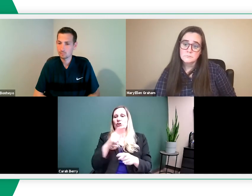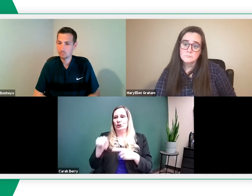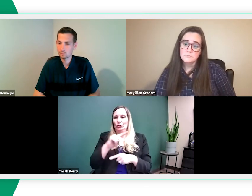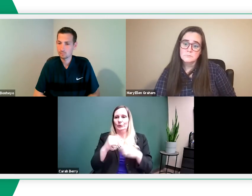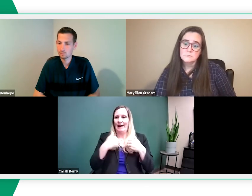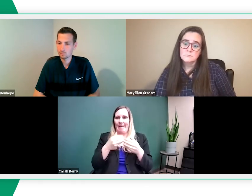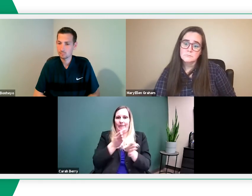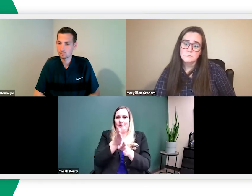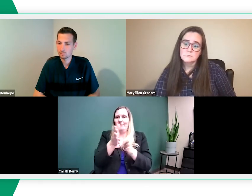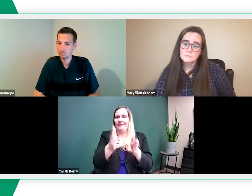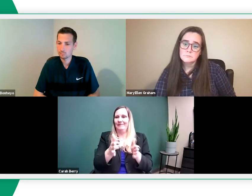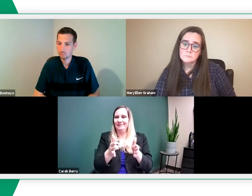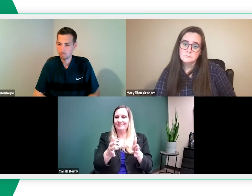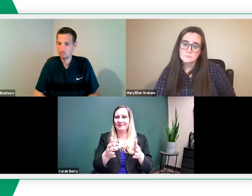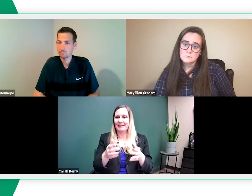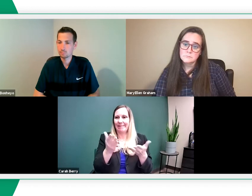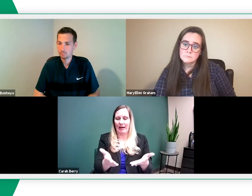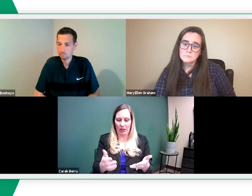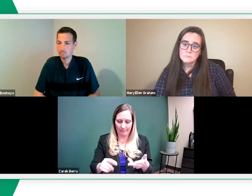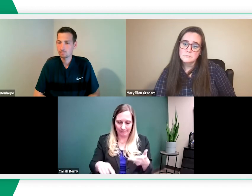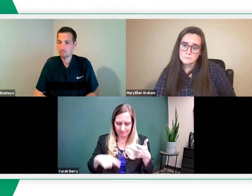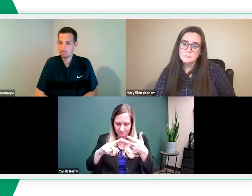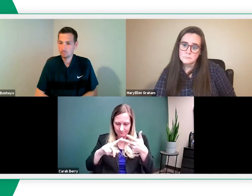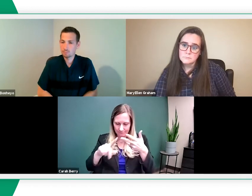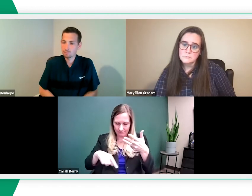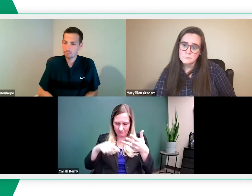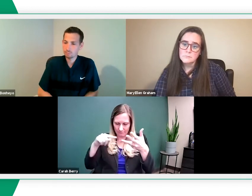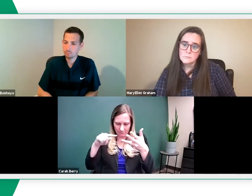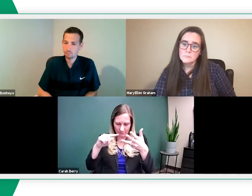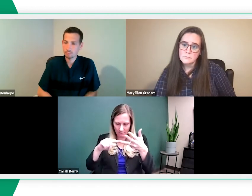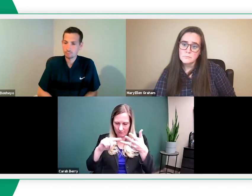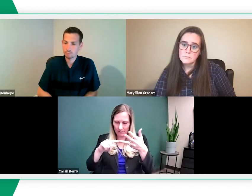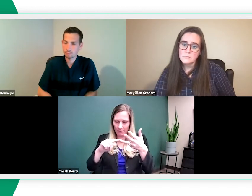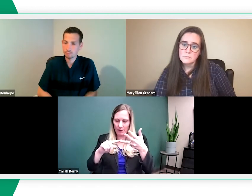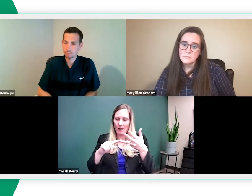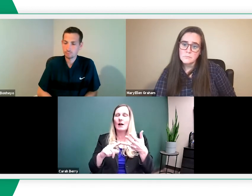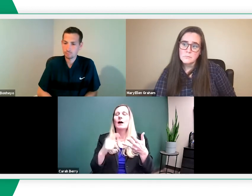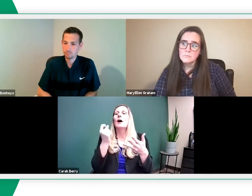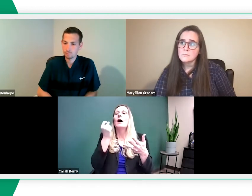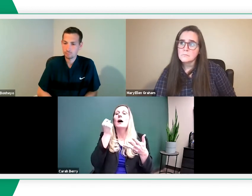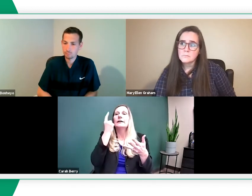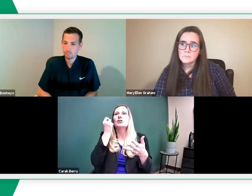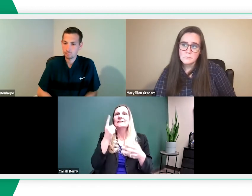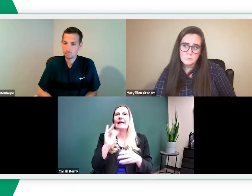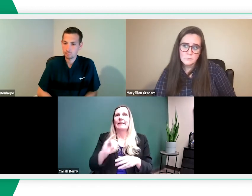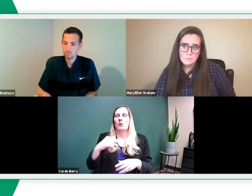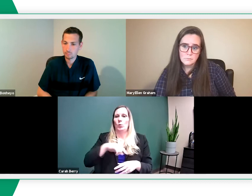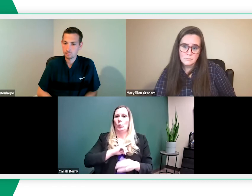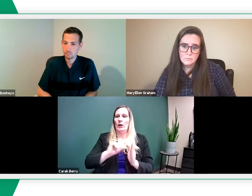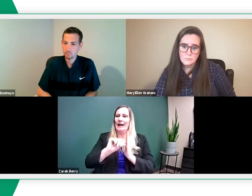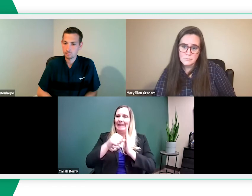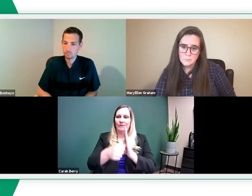that. So there's professionals right there. Make sure you have the professionals there. So that's number three. Number